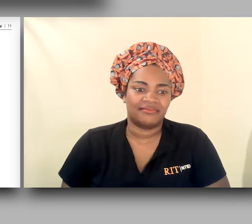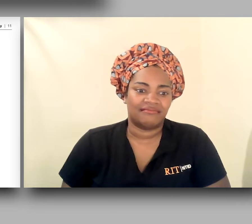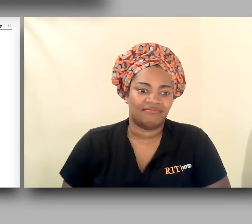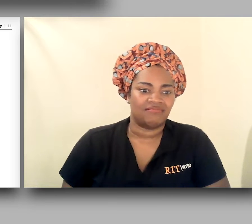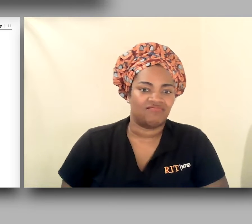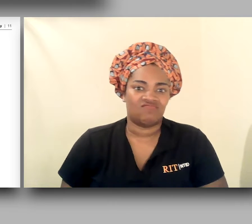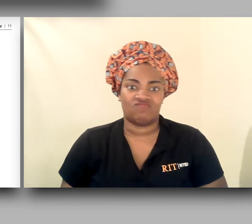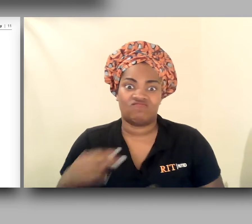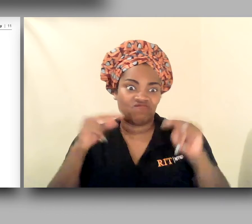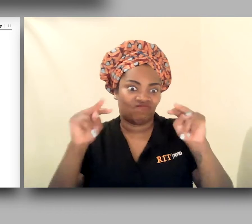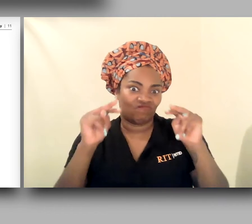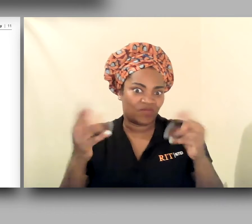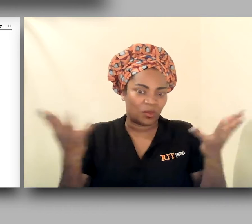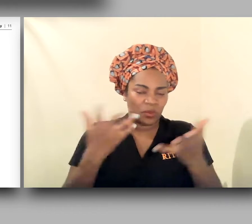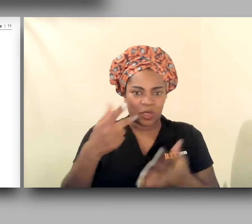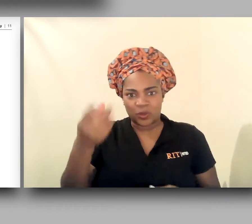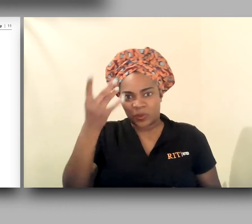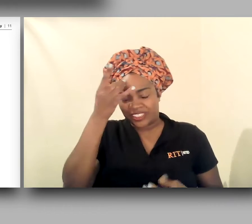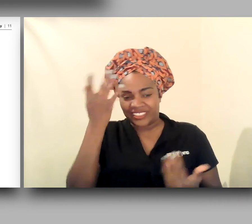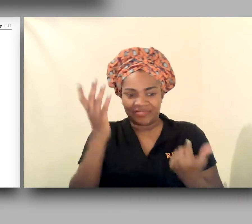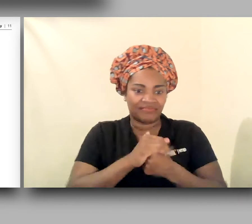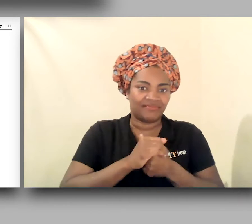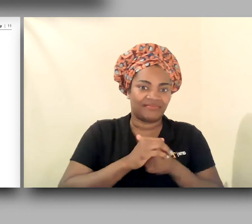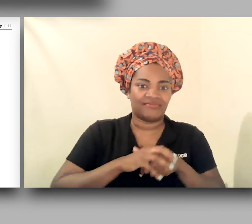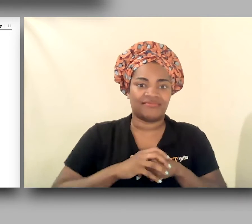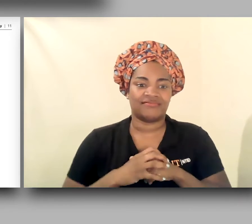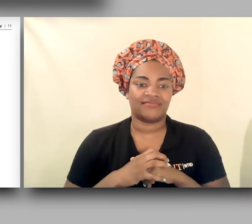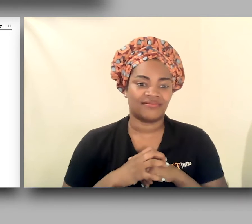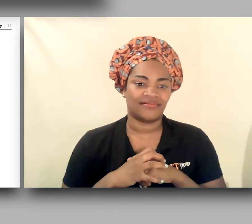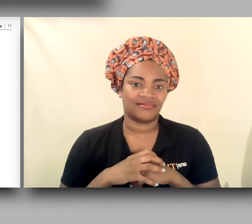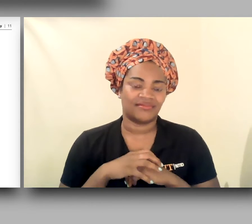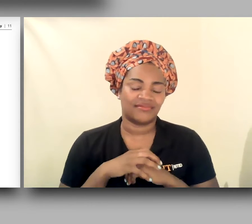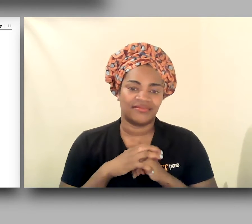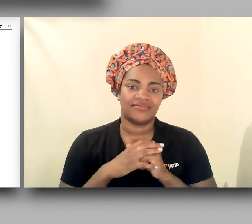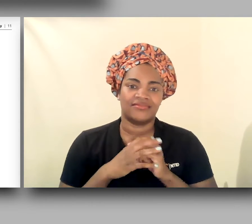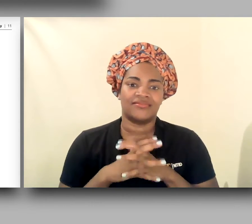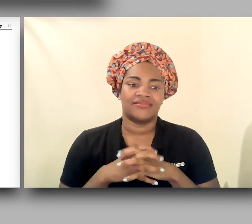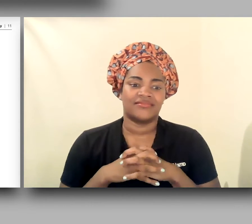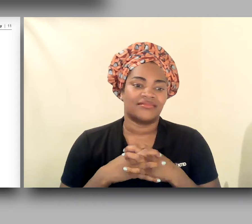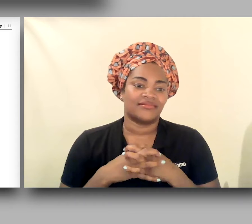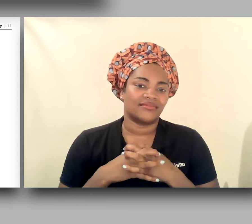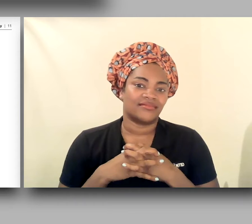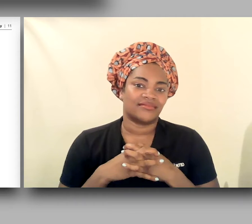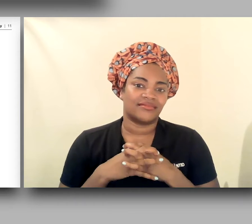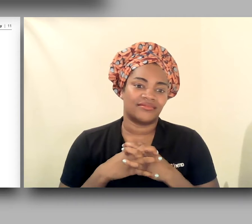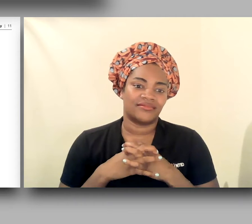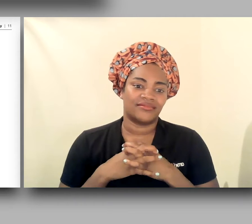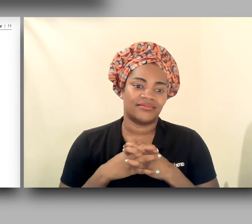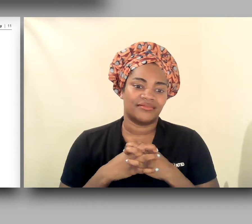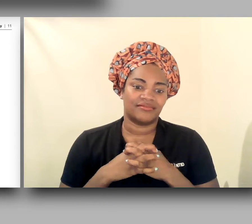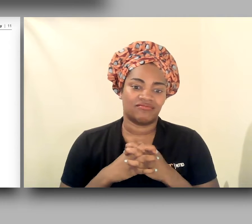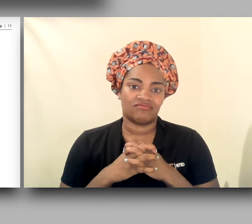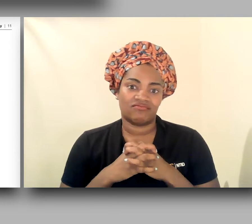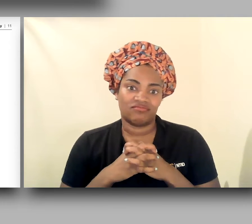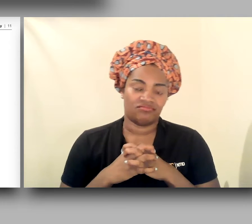You can put it in the Q&A if you would like to respond, which one you think is going to win which one you would vote